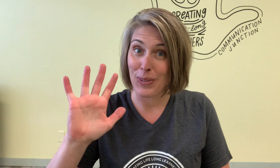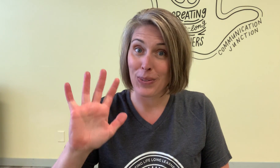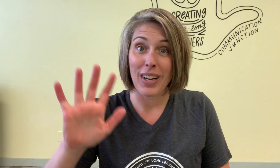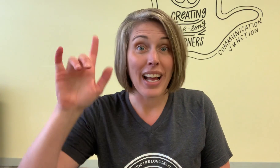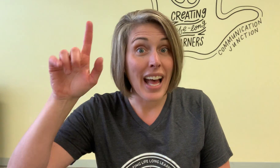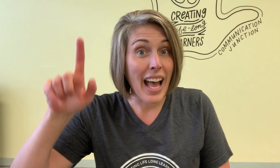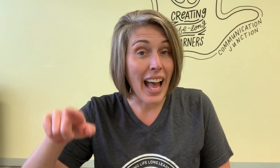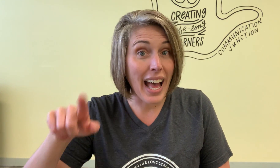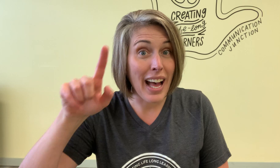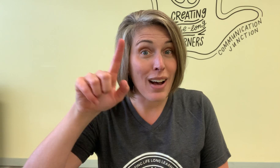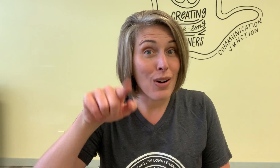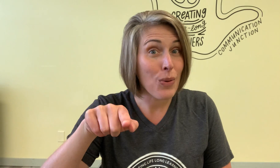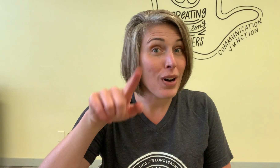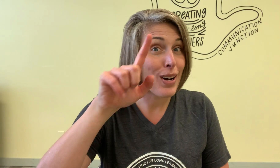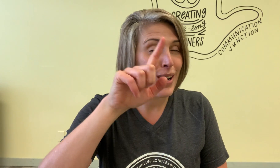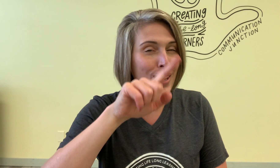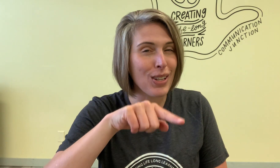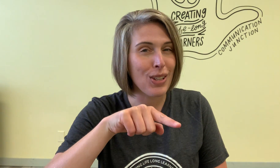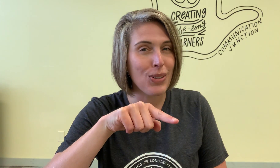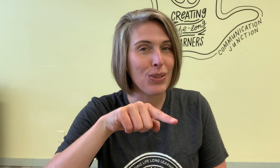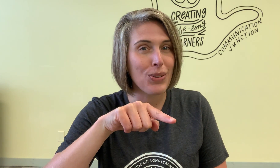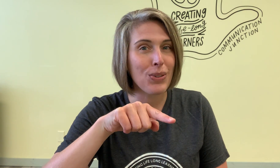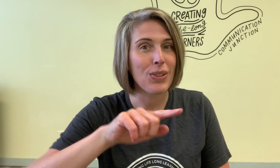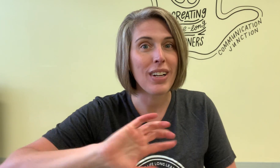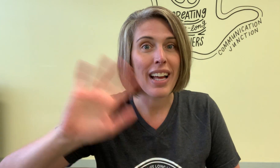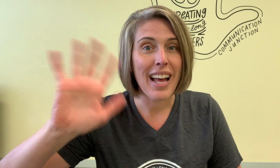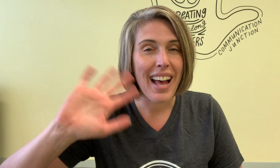Hello, how are you?